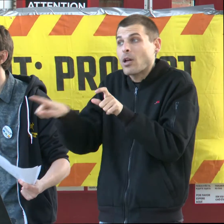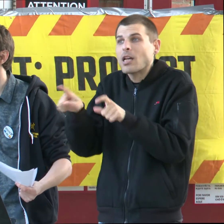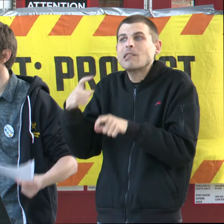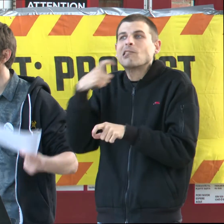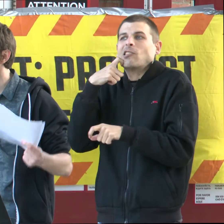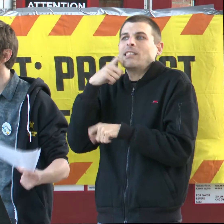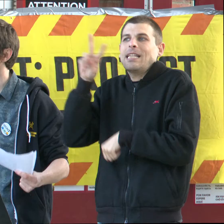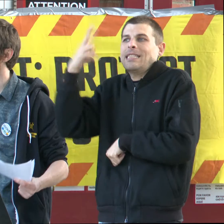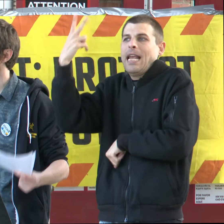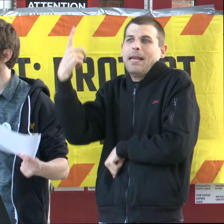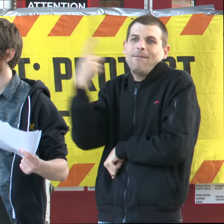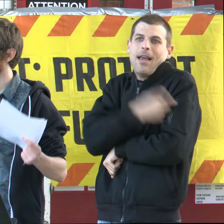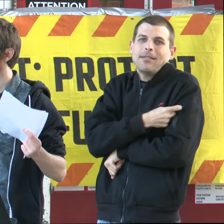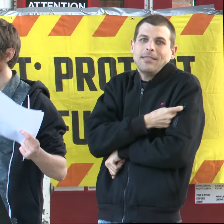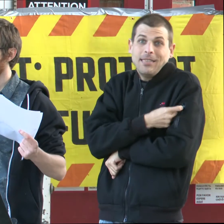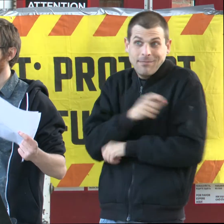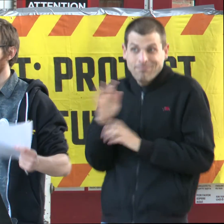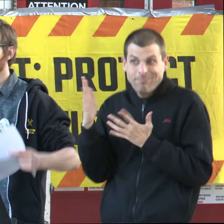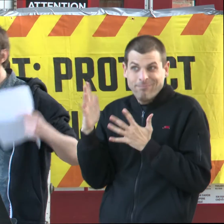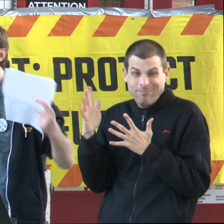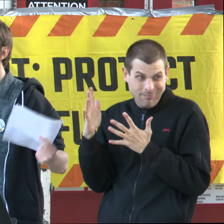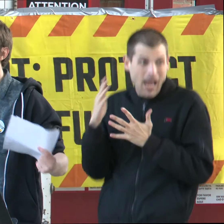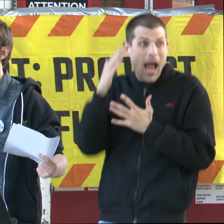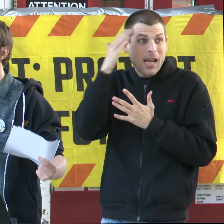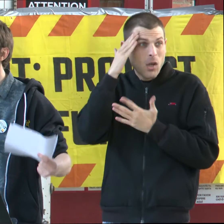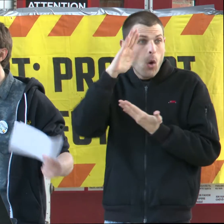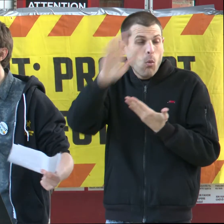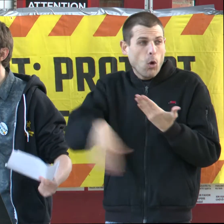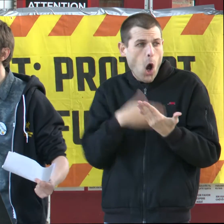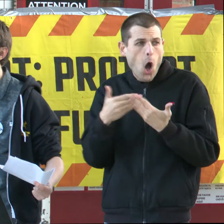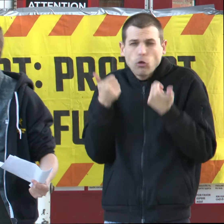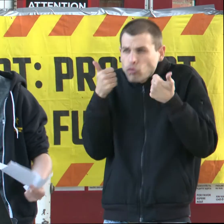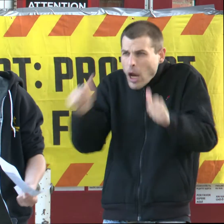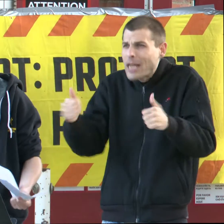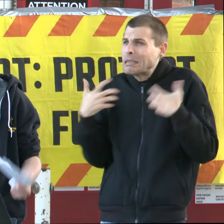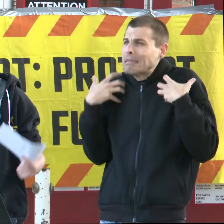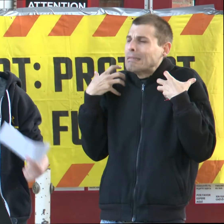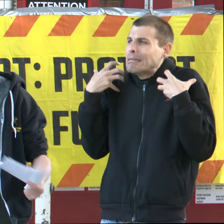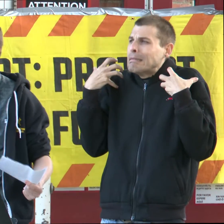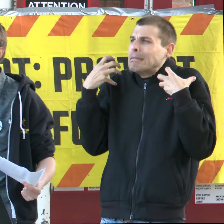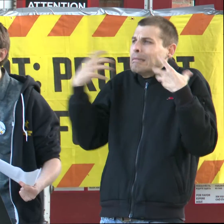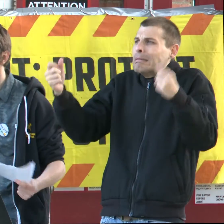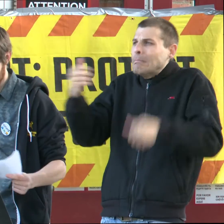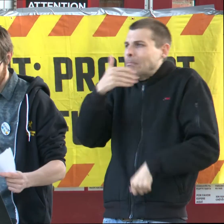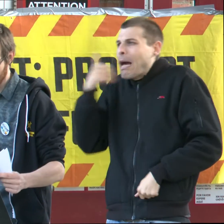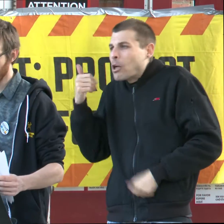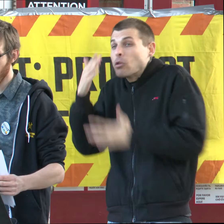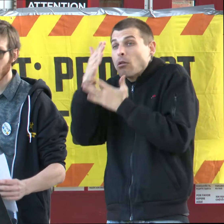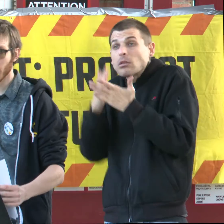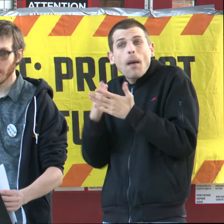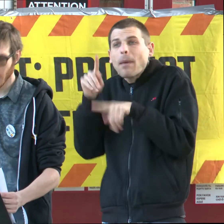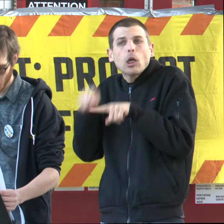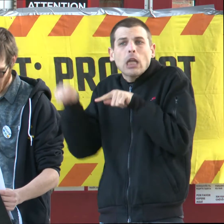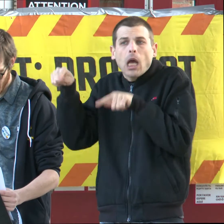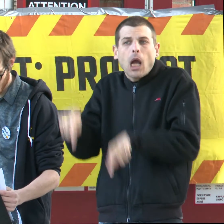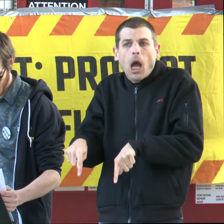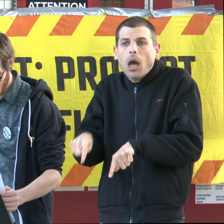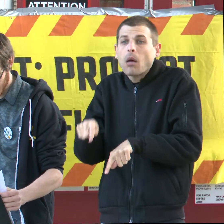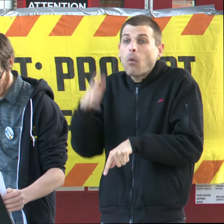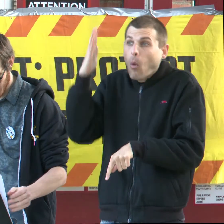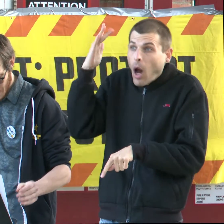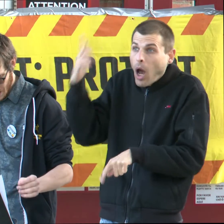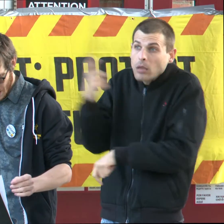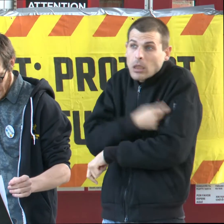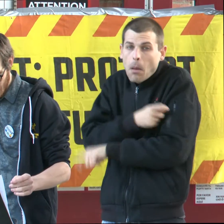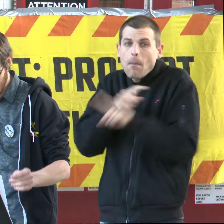shot with the vaccine. I know a lot of people, we're all healing, we're all getting better. And some folks weren't able to be here today, but thank you very much for our